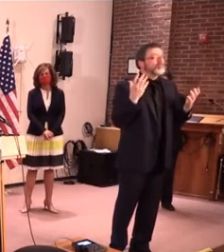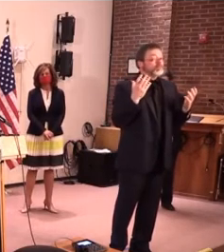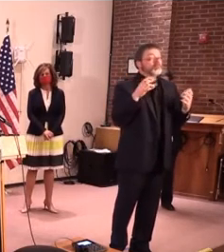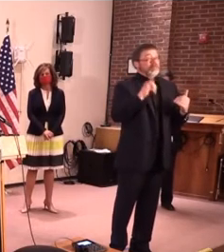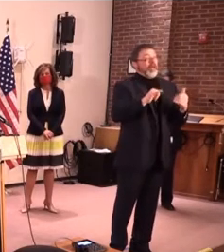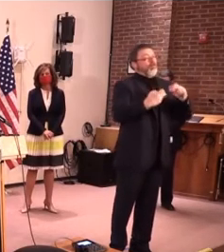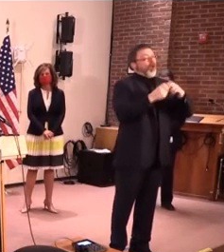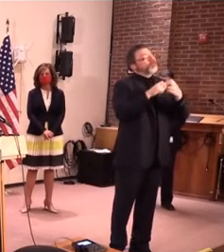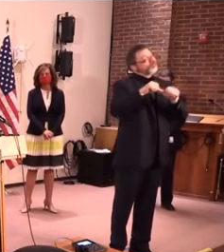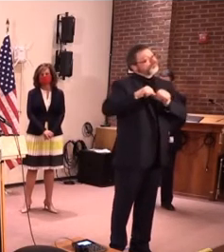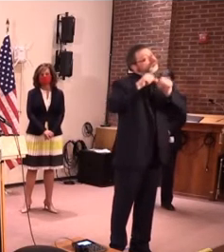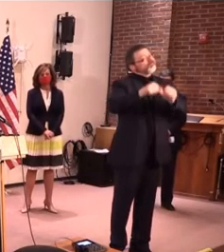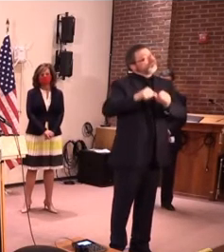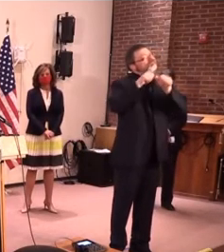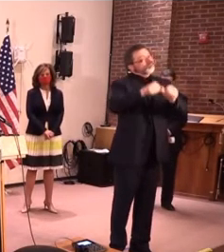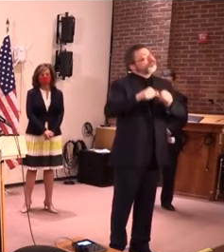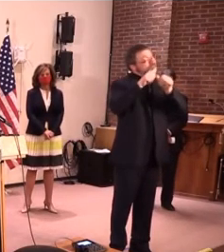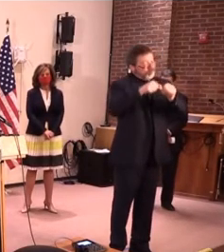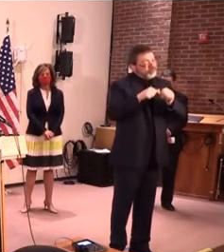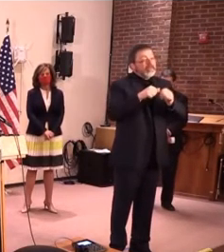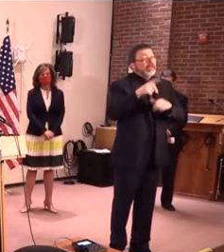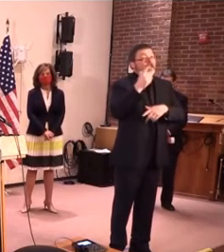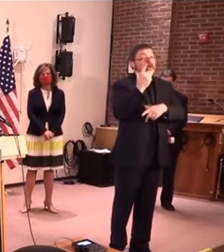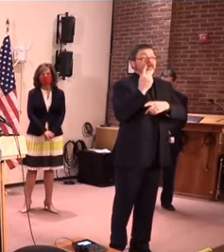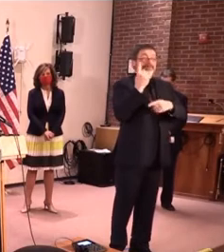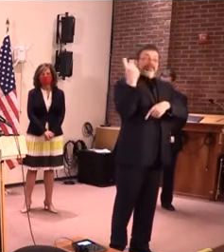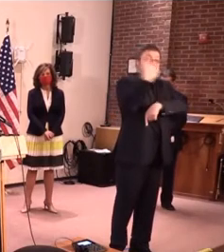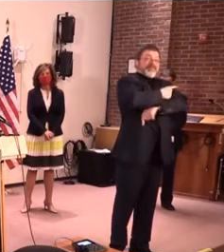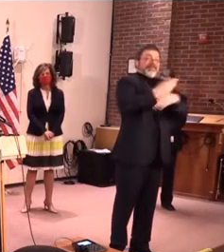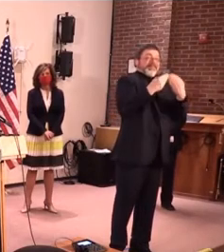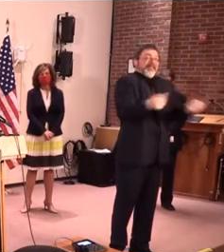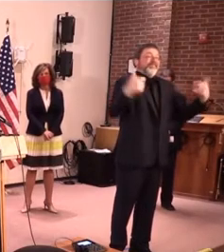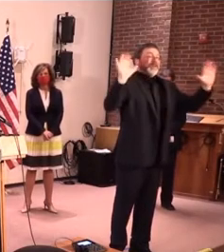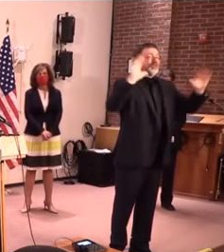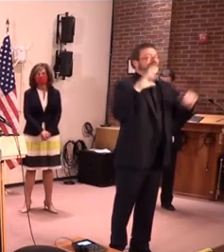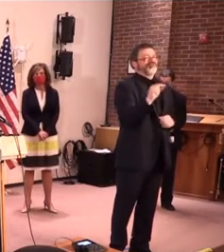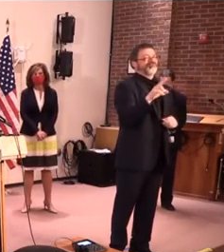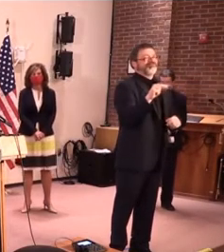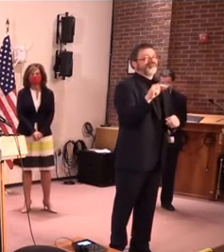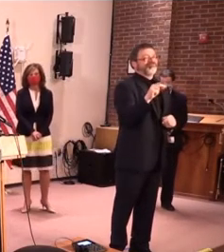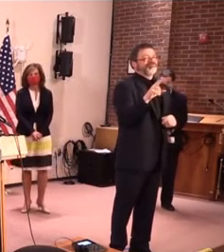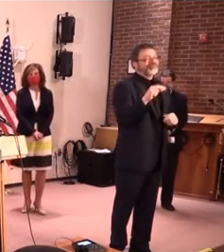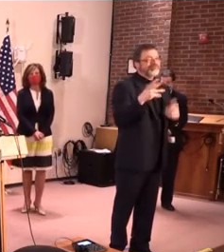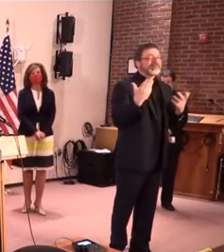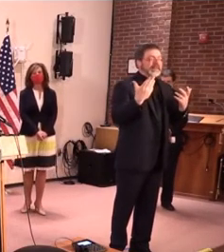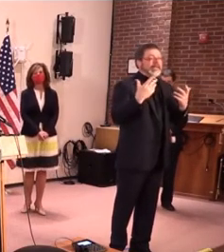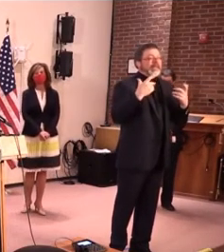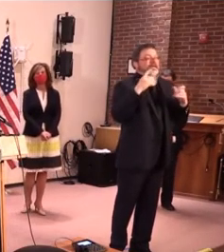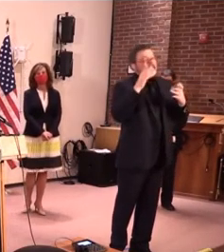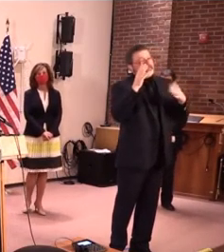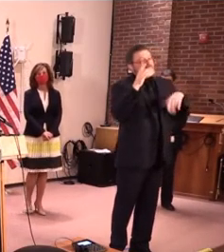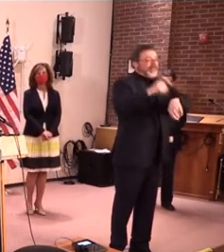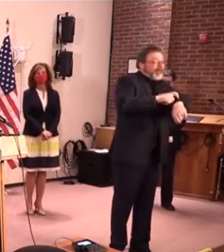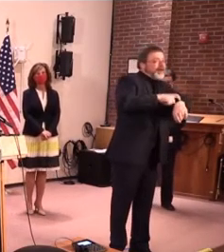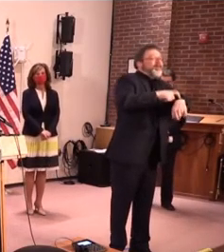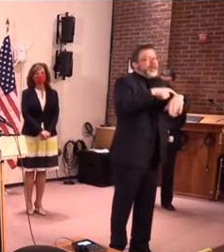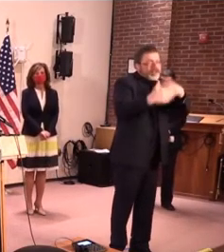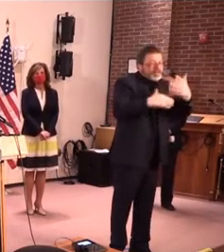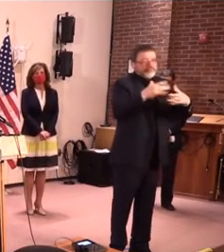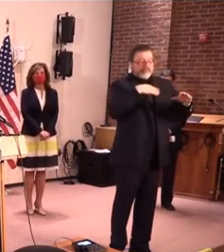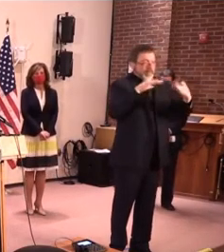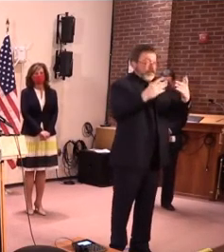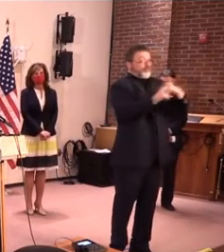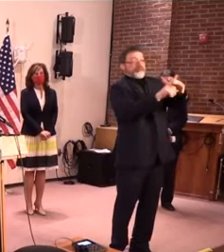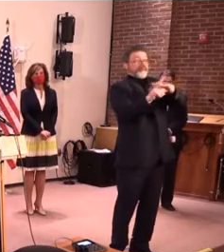the larger term and long-term problem with homeless households that are currently housed in motels right now.